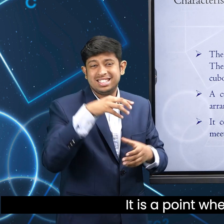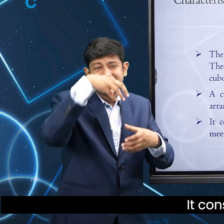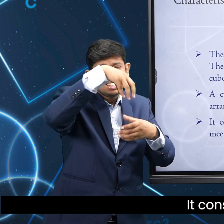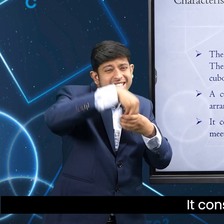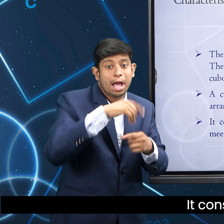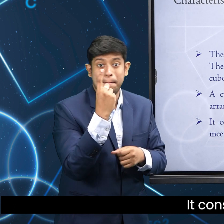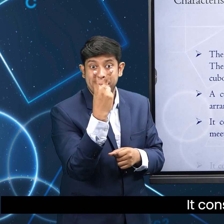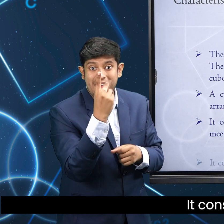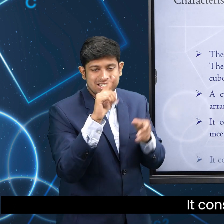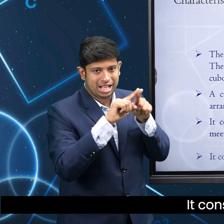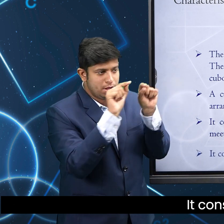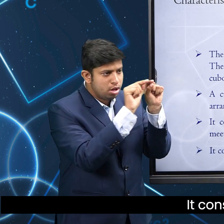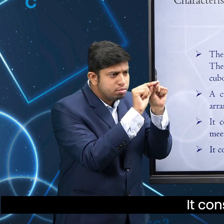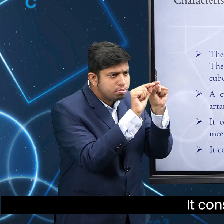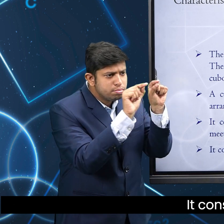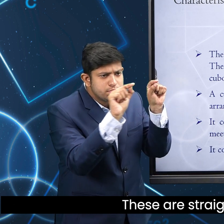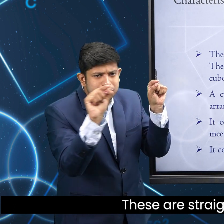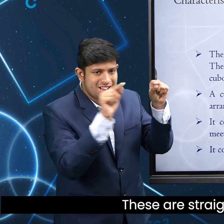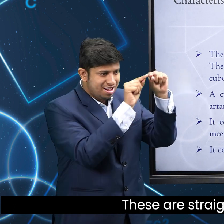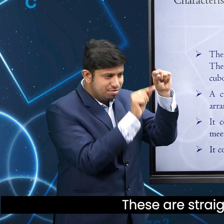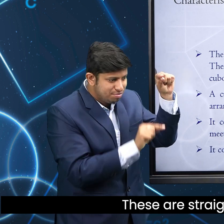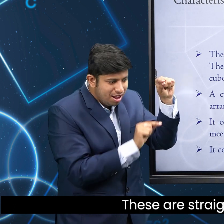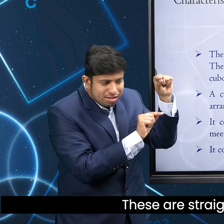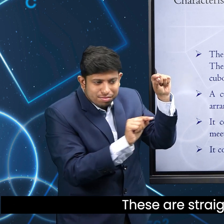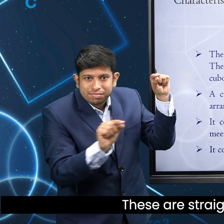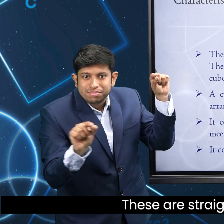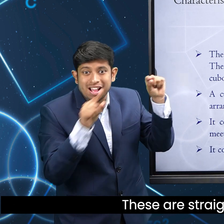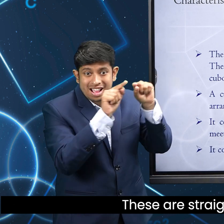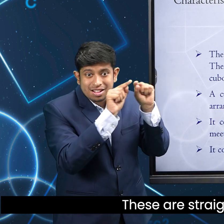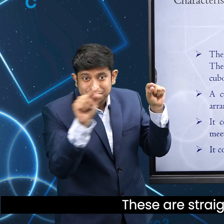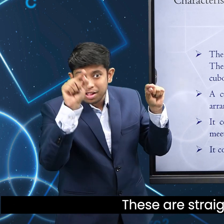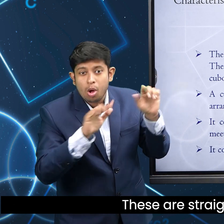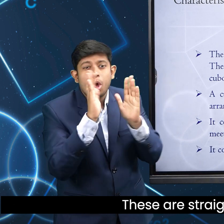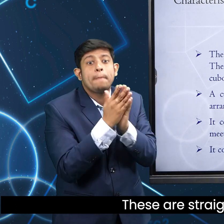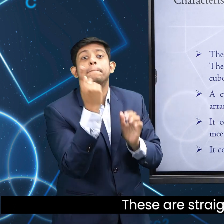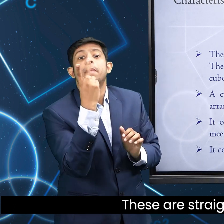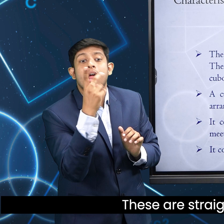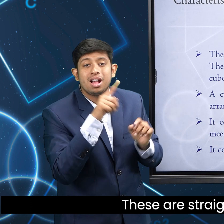It consists of 12 edges. These are straight lines where faces meet.